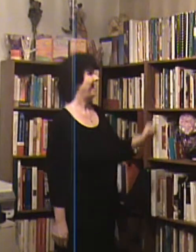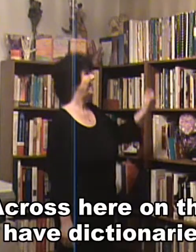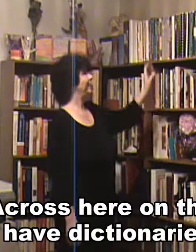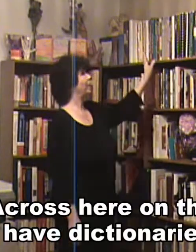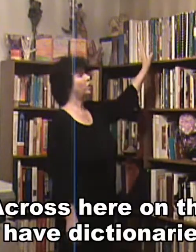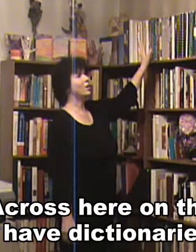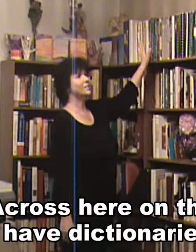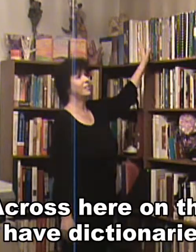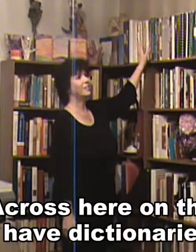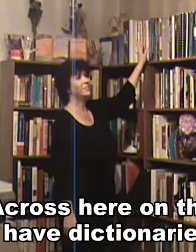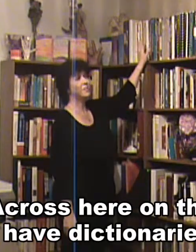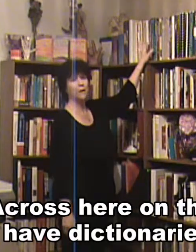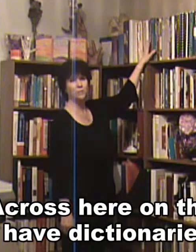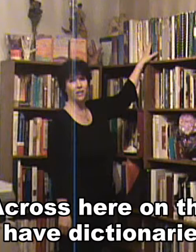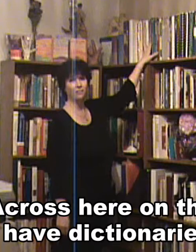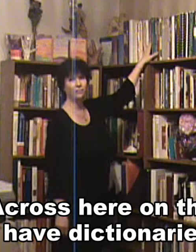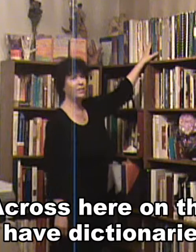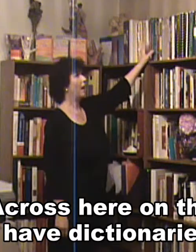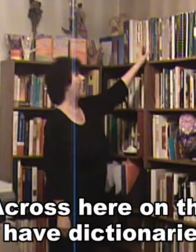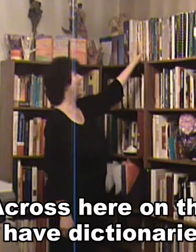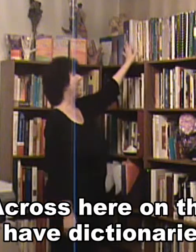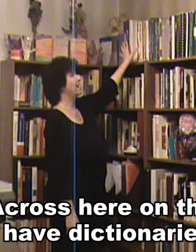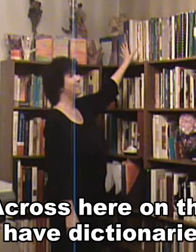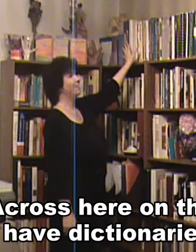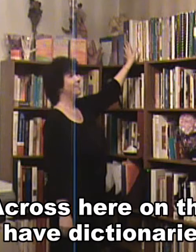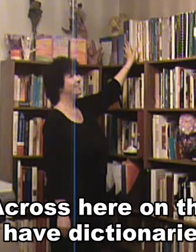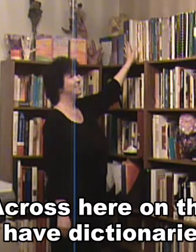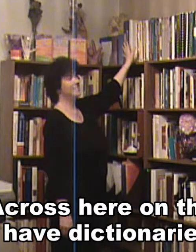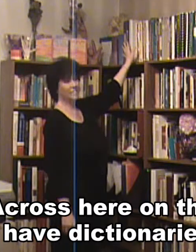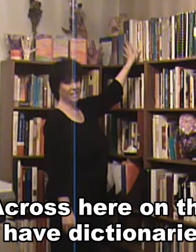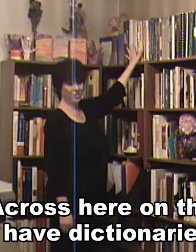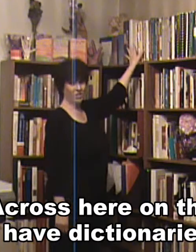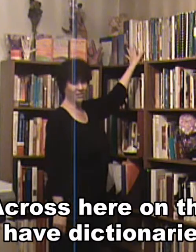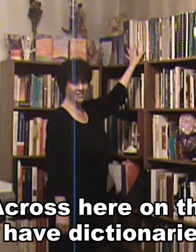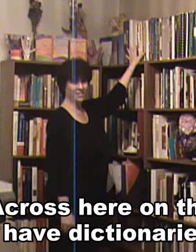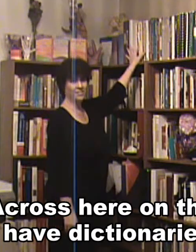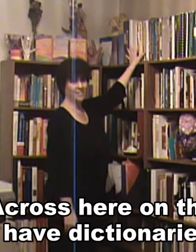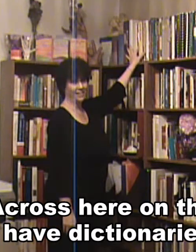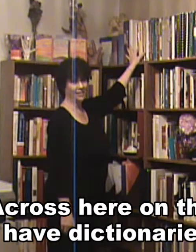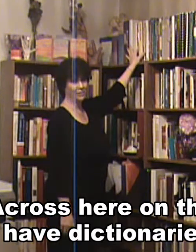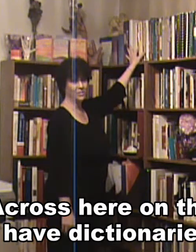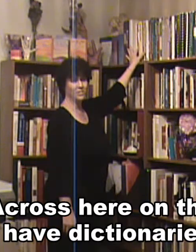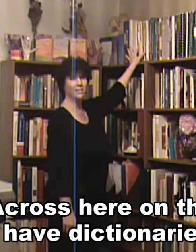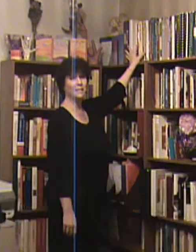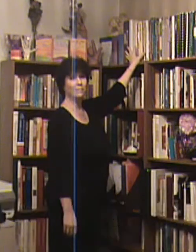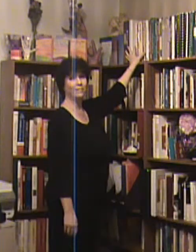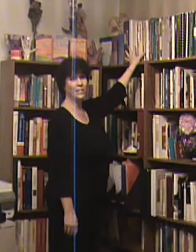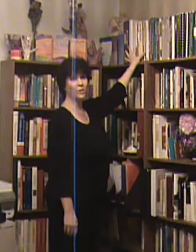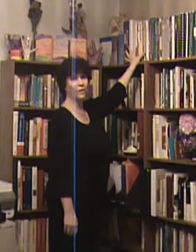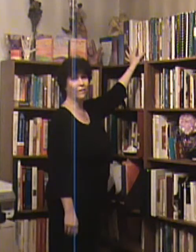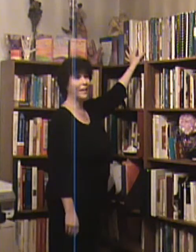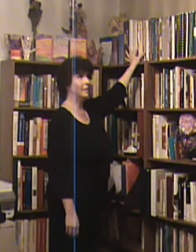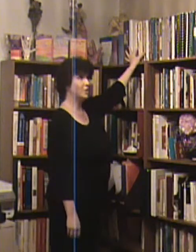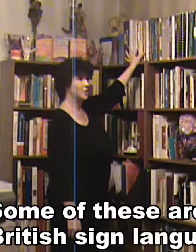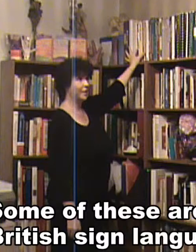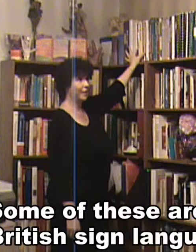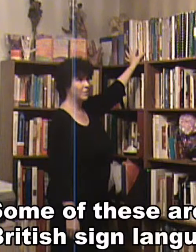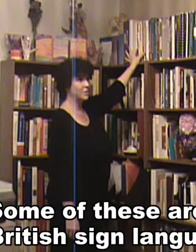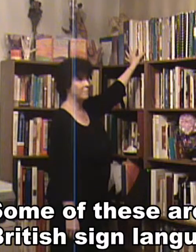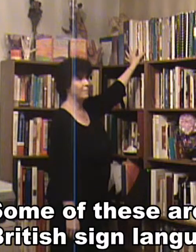And then across here on the top shelf I have dictionaries of sign language. Now some of these are English Sign Language, some of